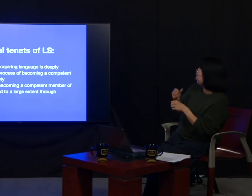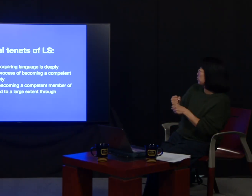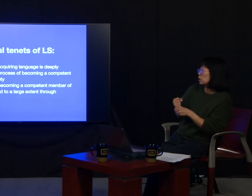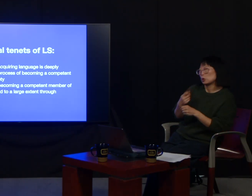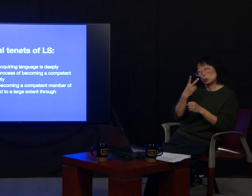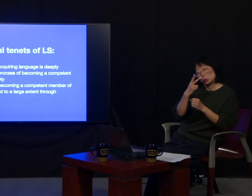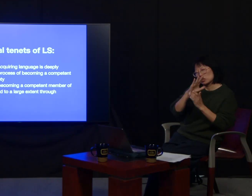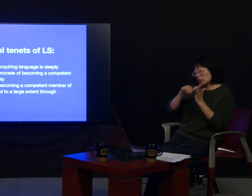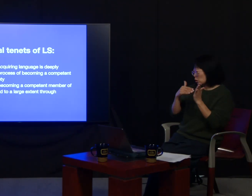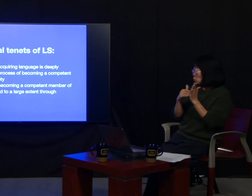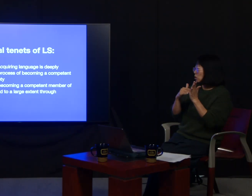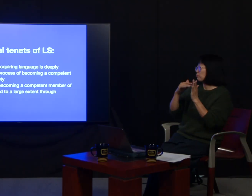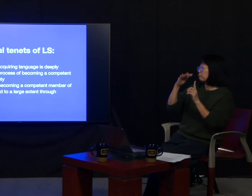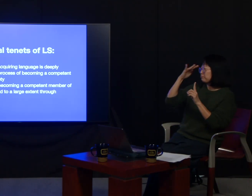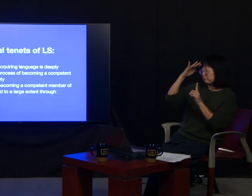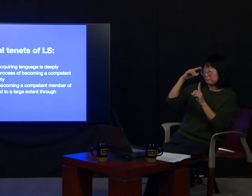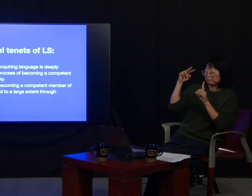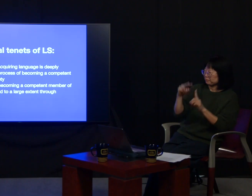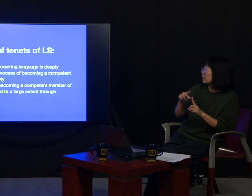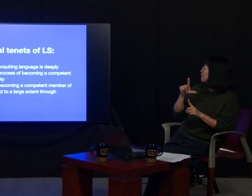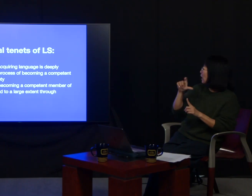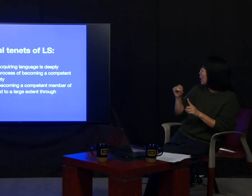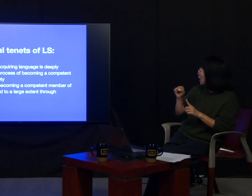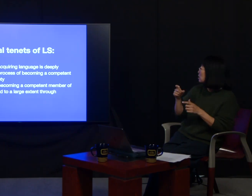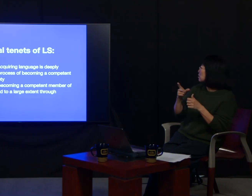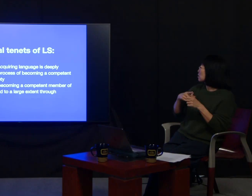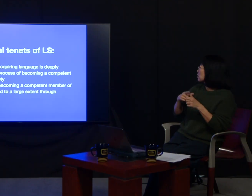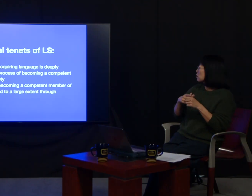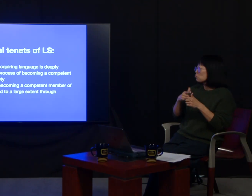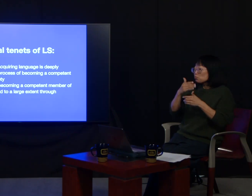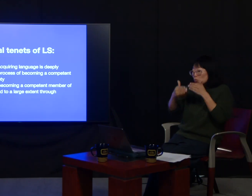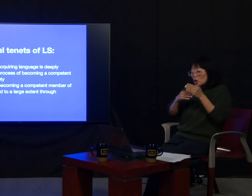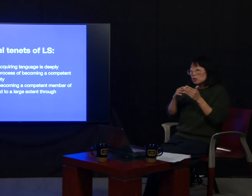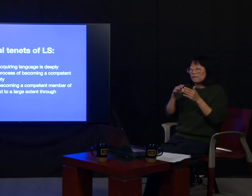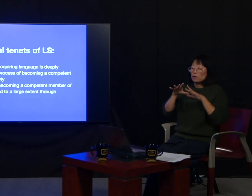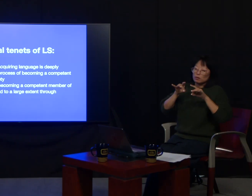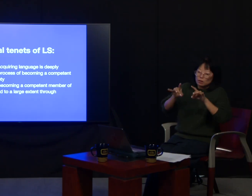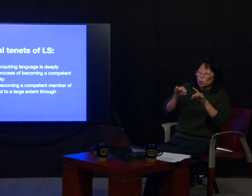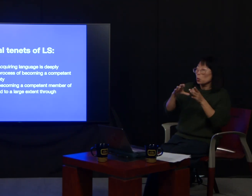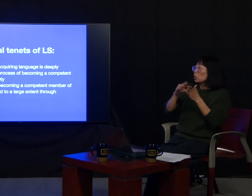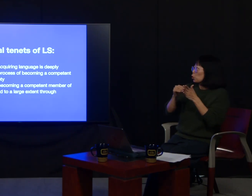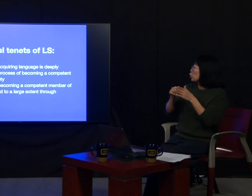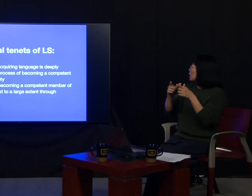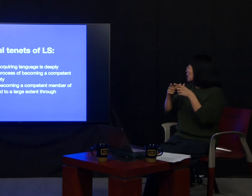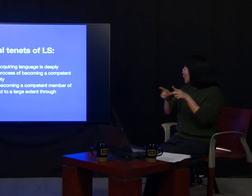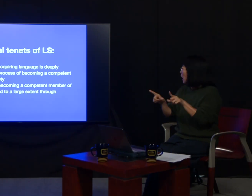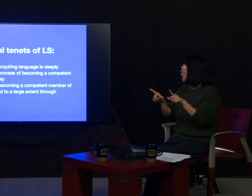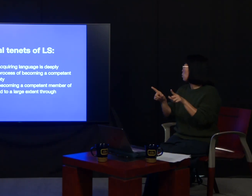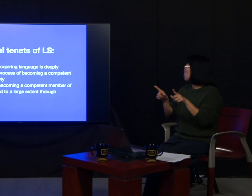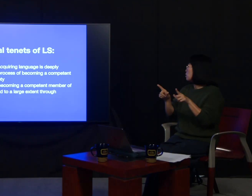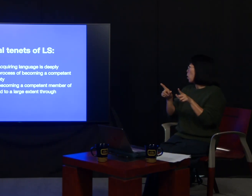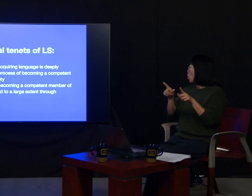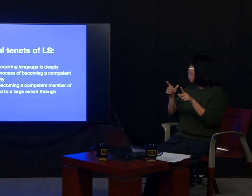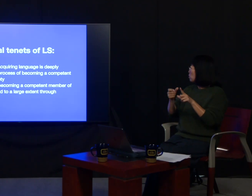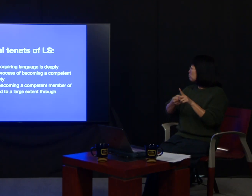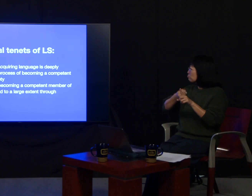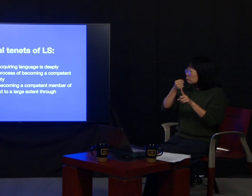So again, two central theories of language socialization: the process of acquiring and learning language, how